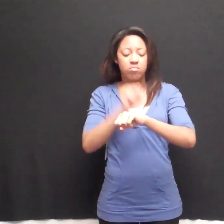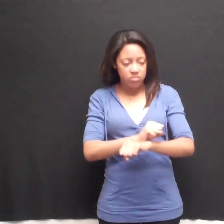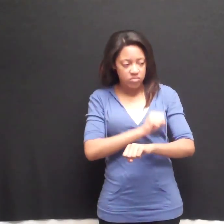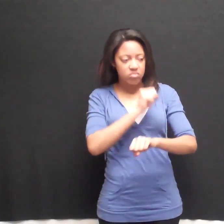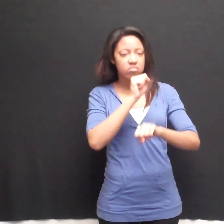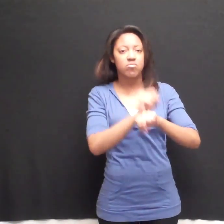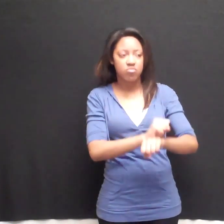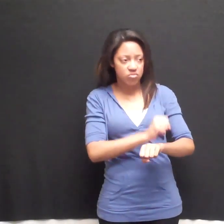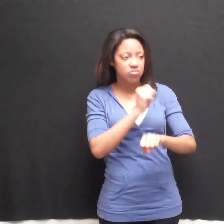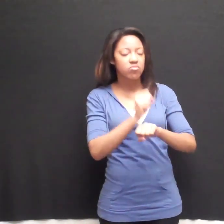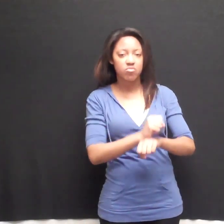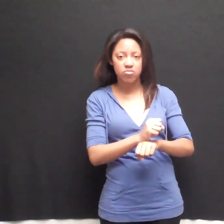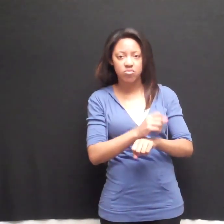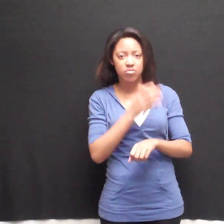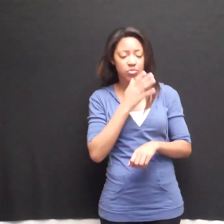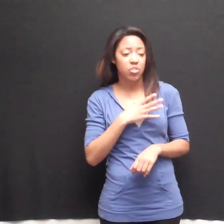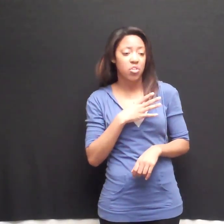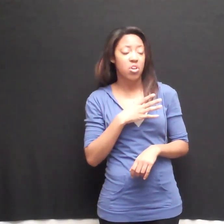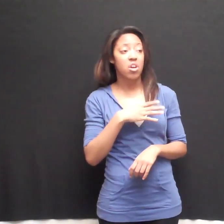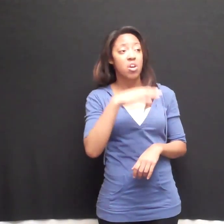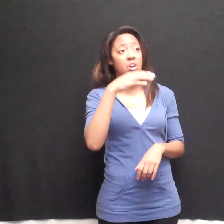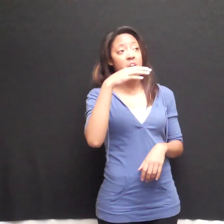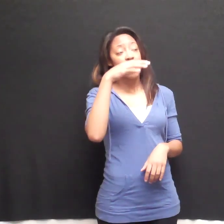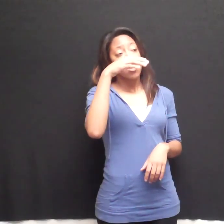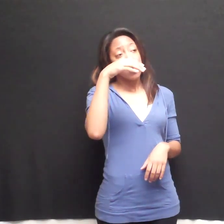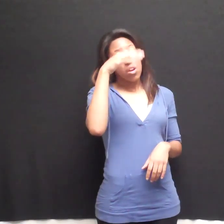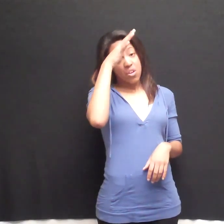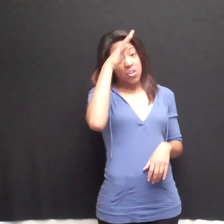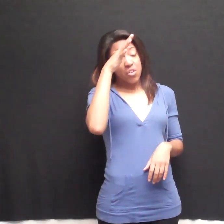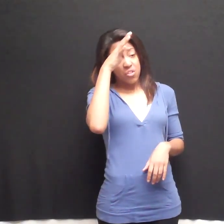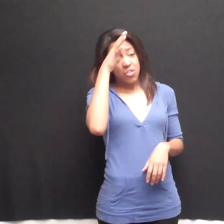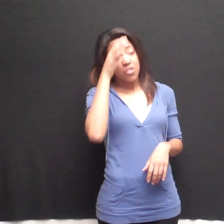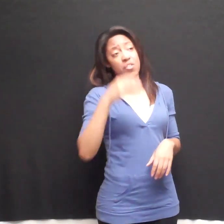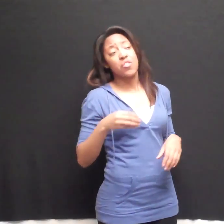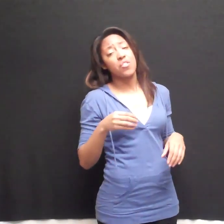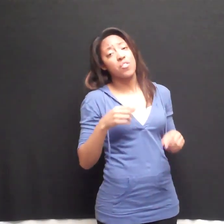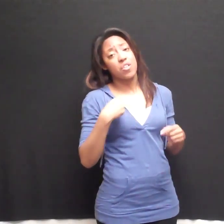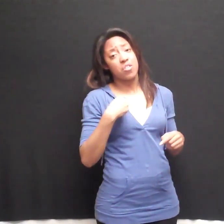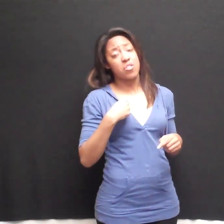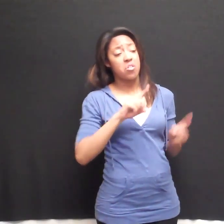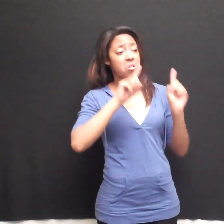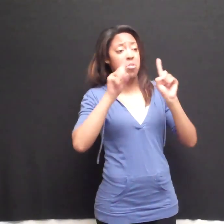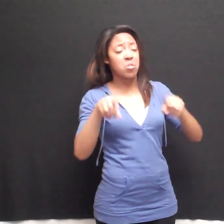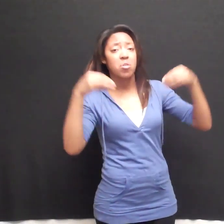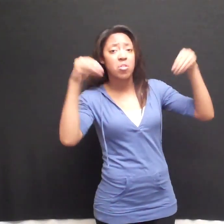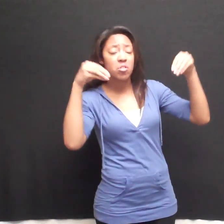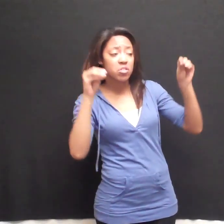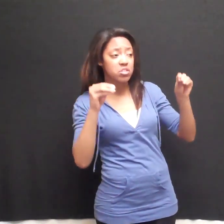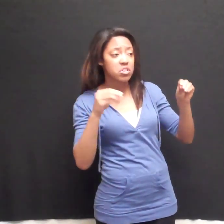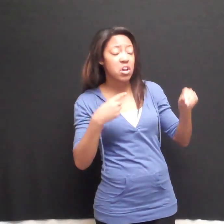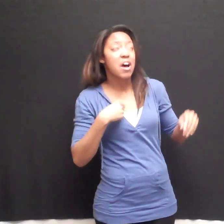Father had to take me to the shop and not be late for his own work. I was eager to begin life on my